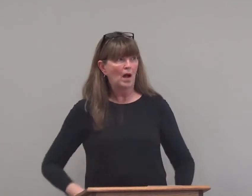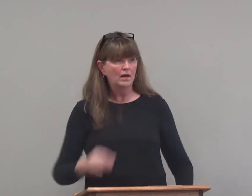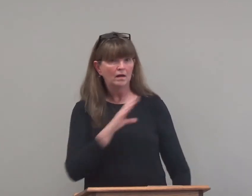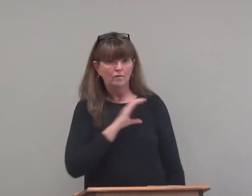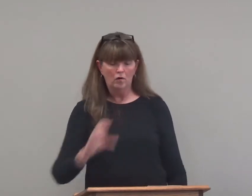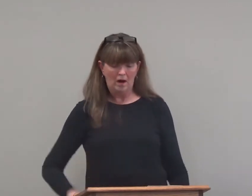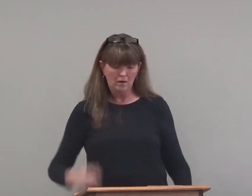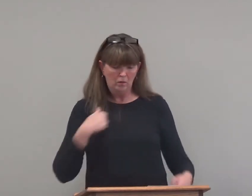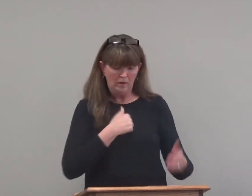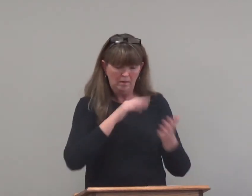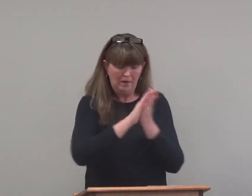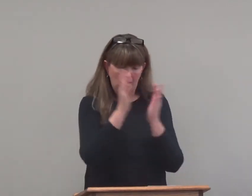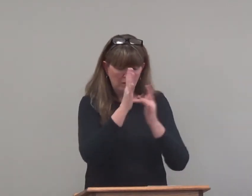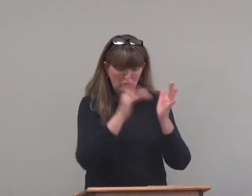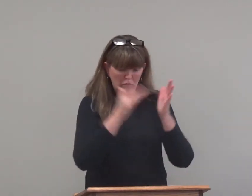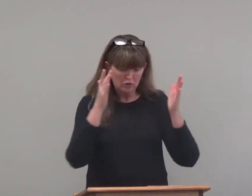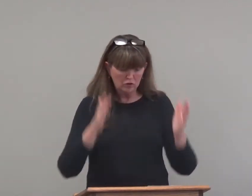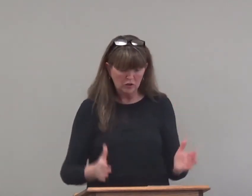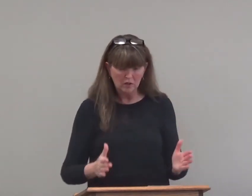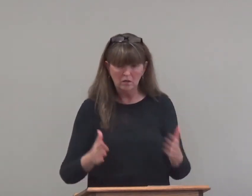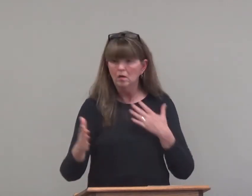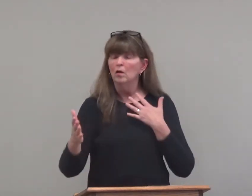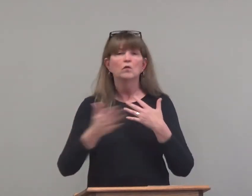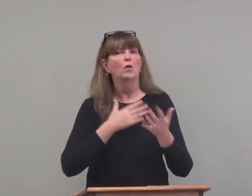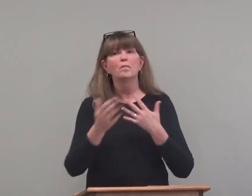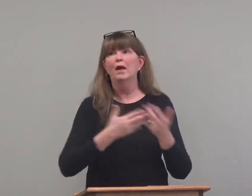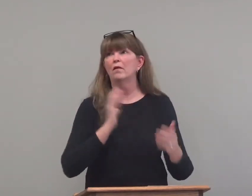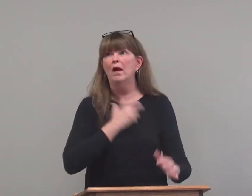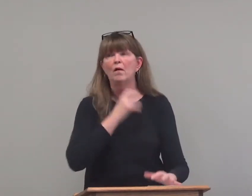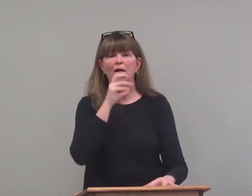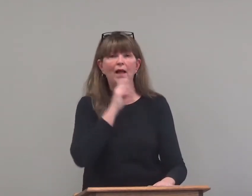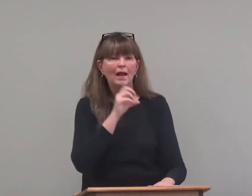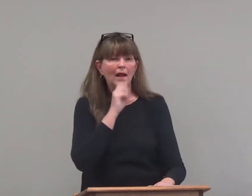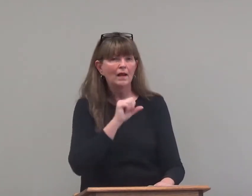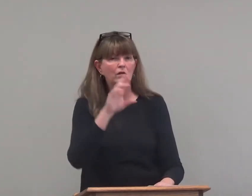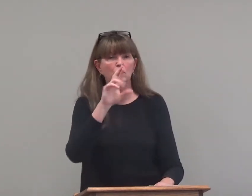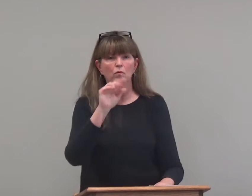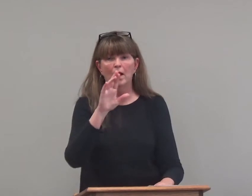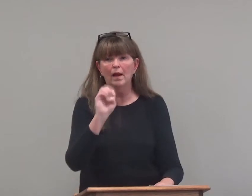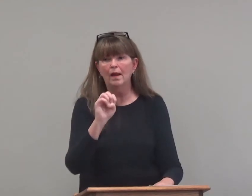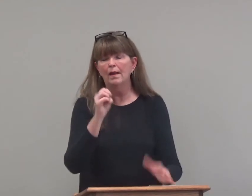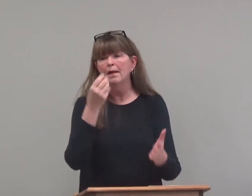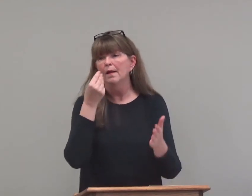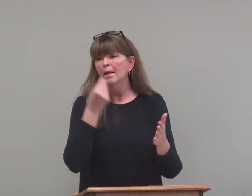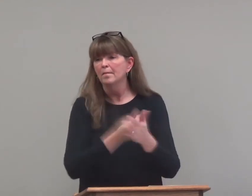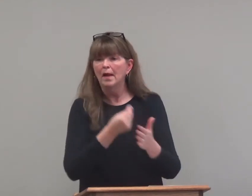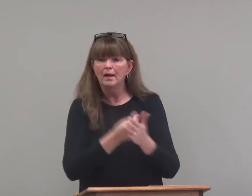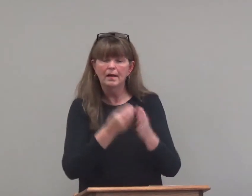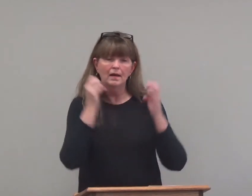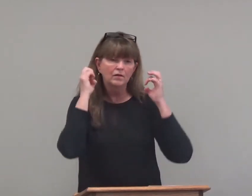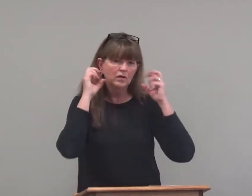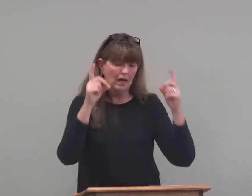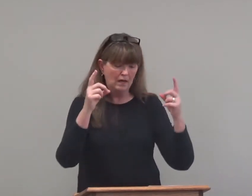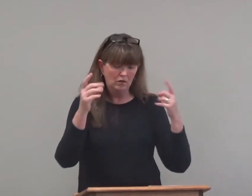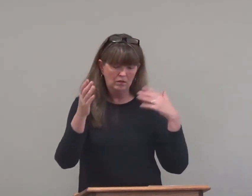become, as the body of Christ, as soon as we become Christians, regardless of our age or our race or our economic status